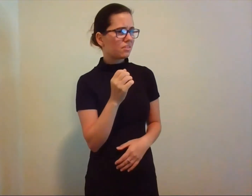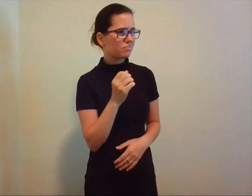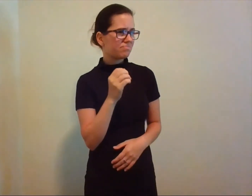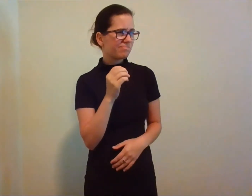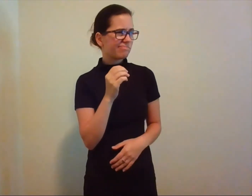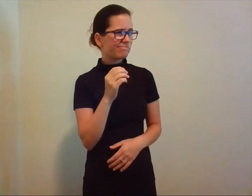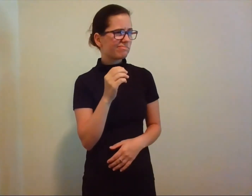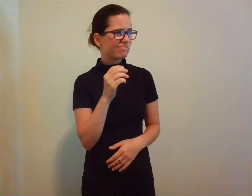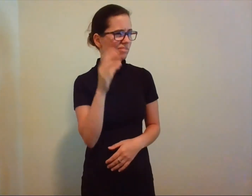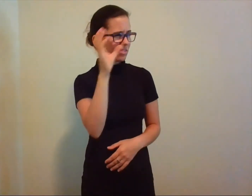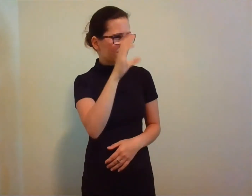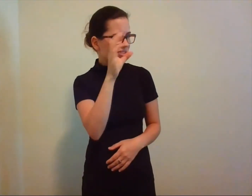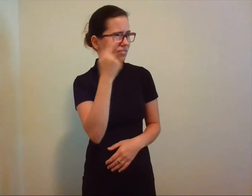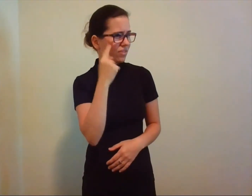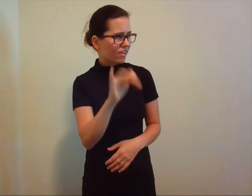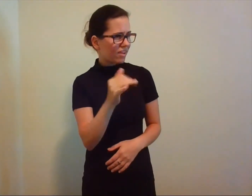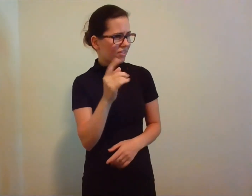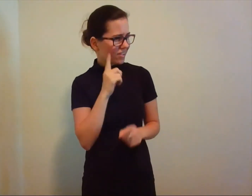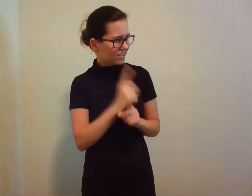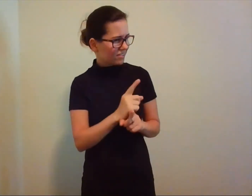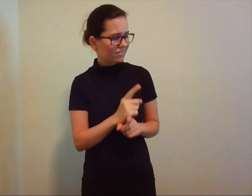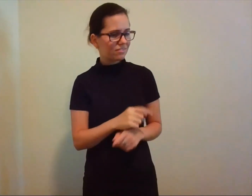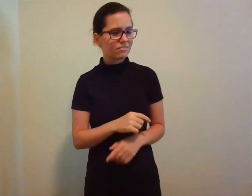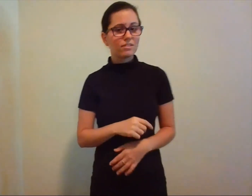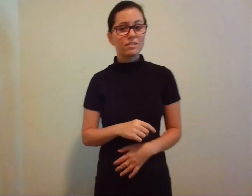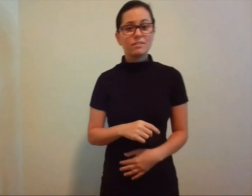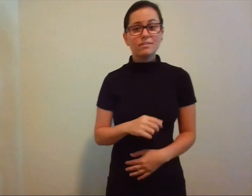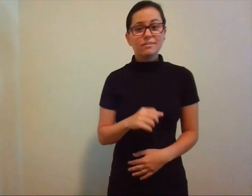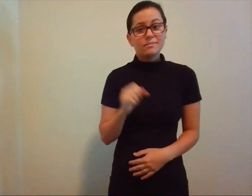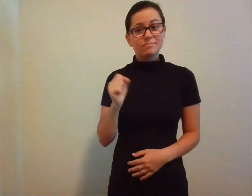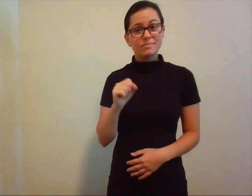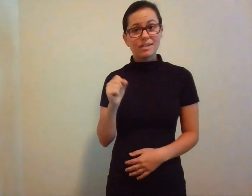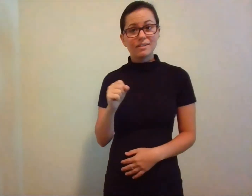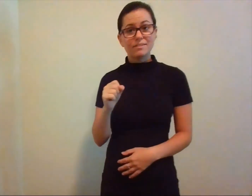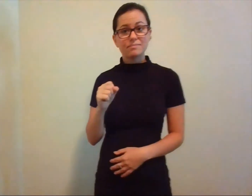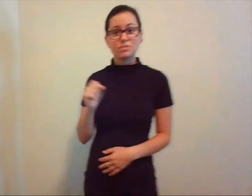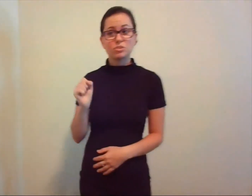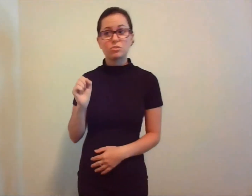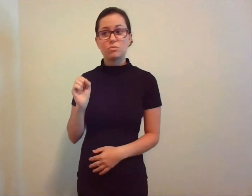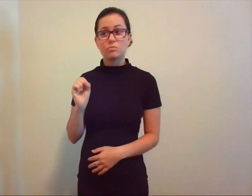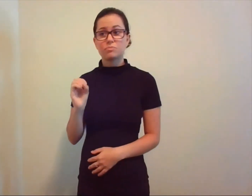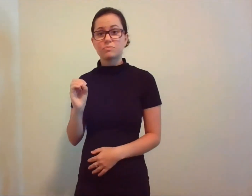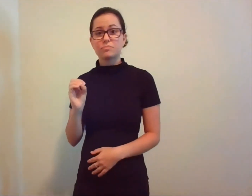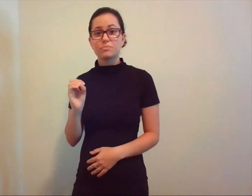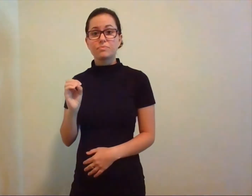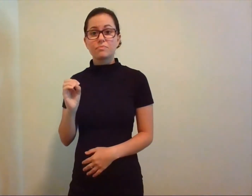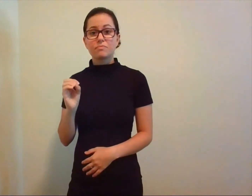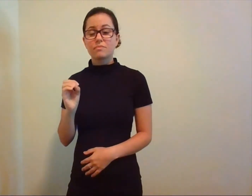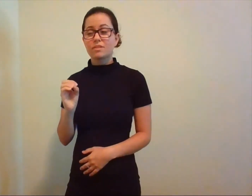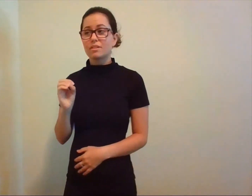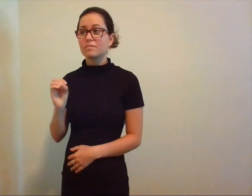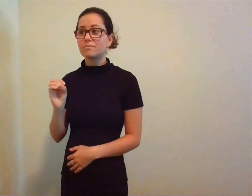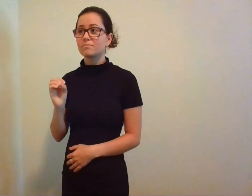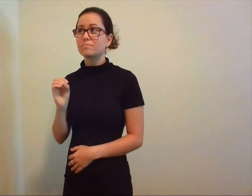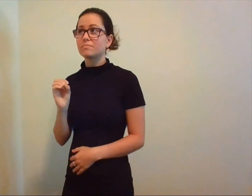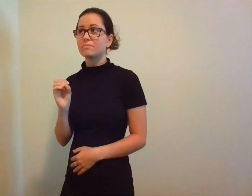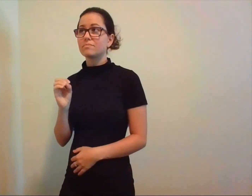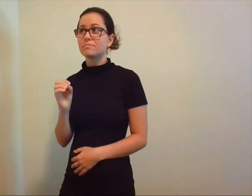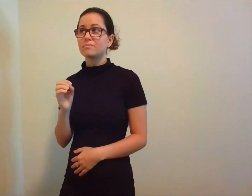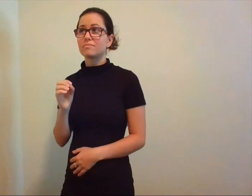like public perception. Yeah, and I'm like, is he constantly? Surely he's no longer constantly thinking about it, because you couldn't live your life if you're constantly thinking